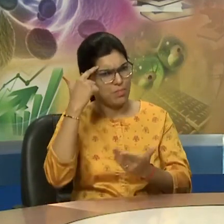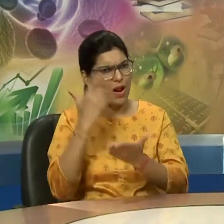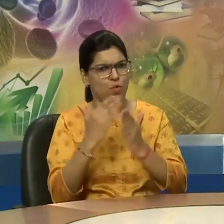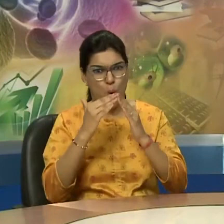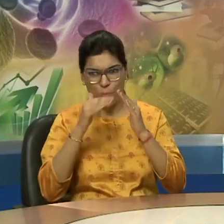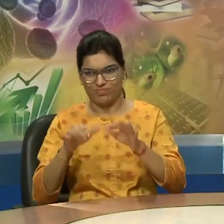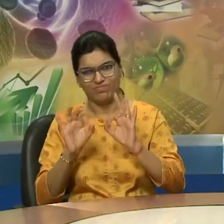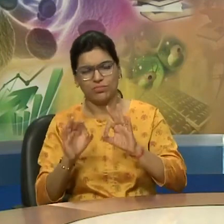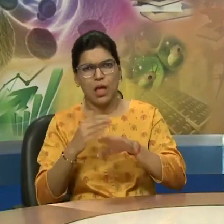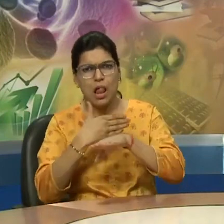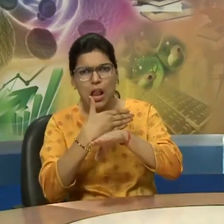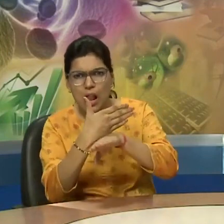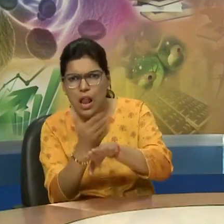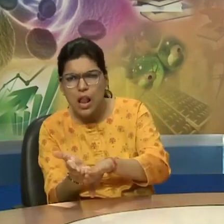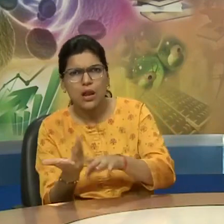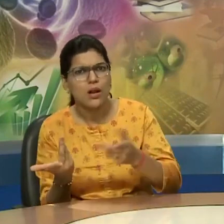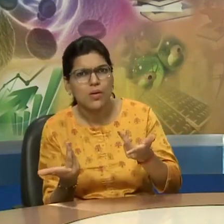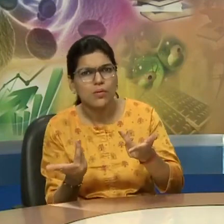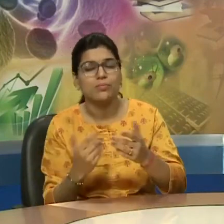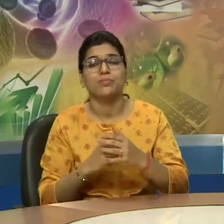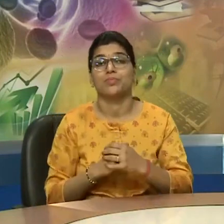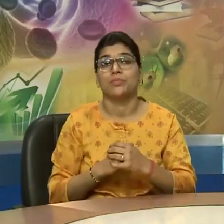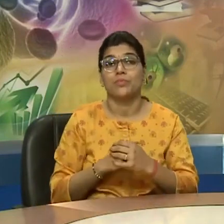Why are you so late from school?"